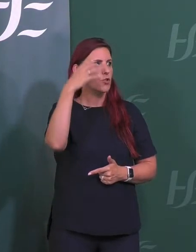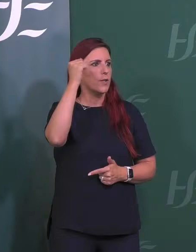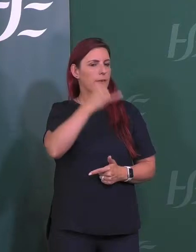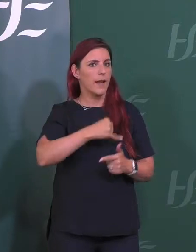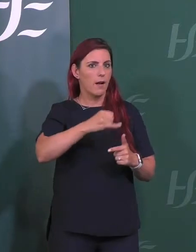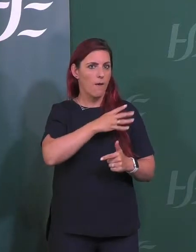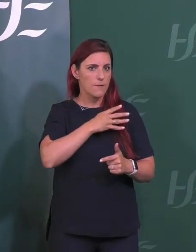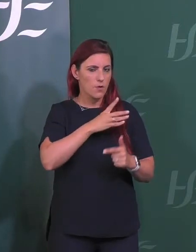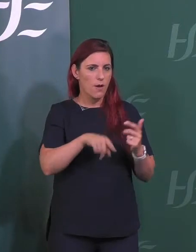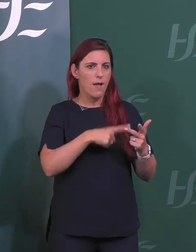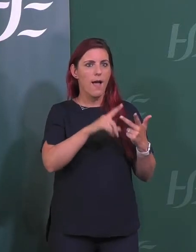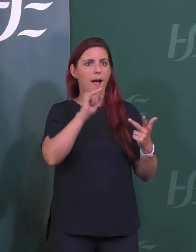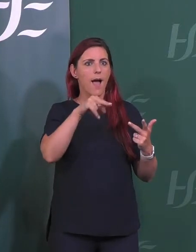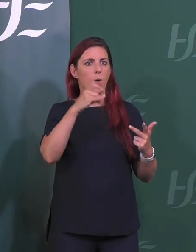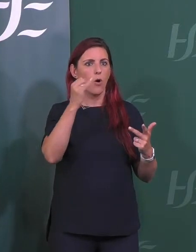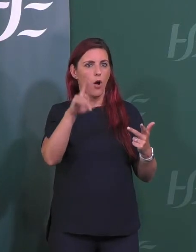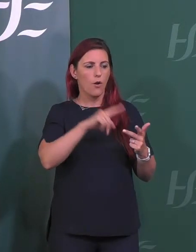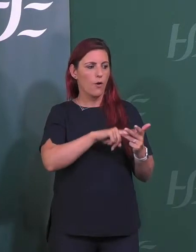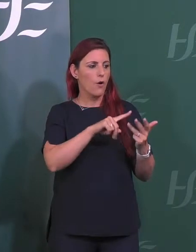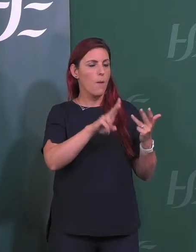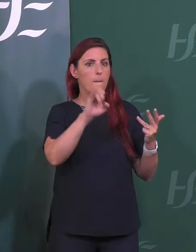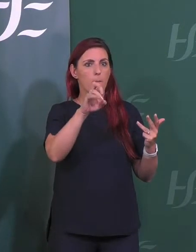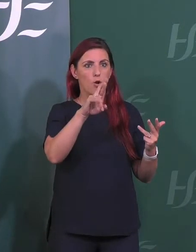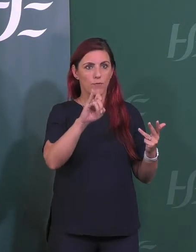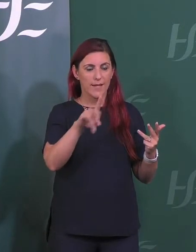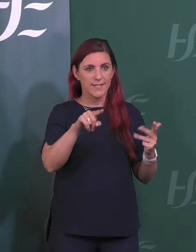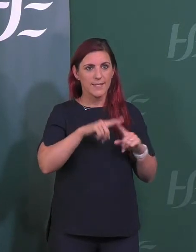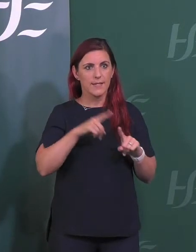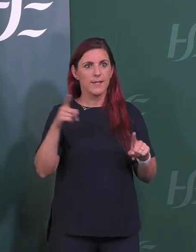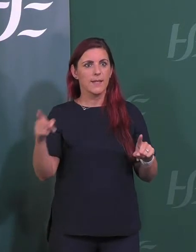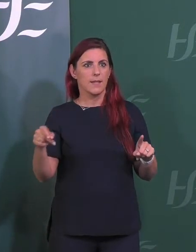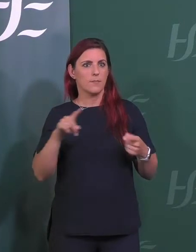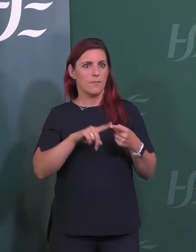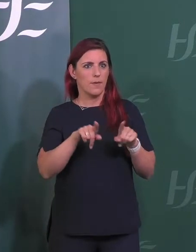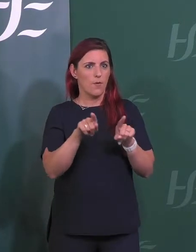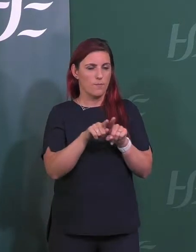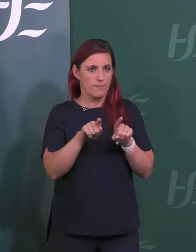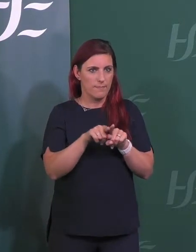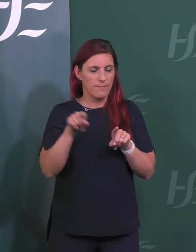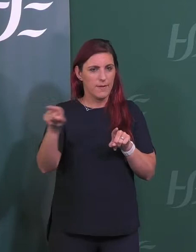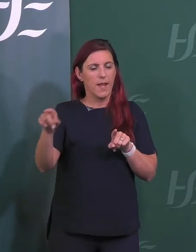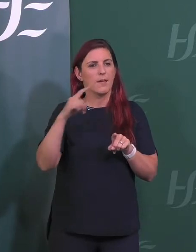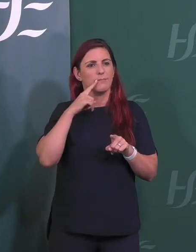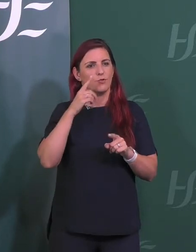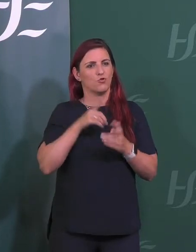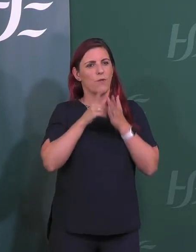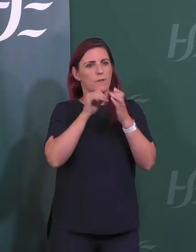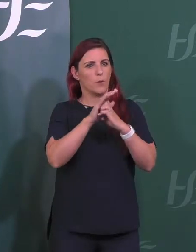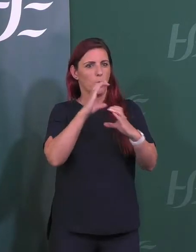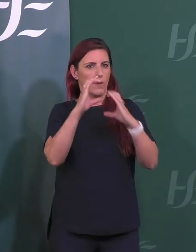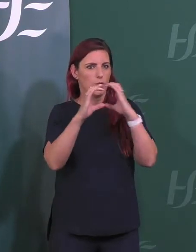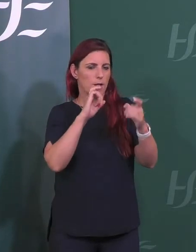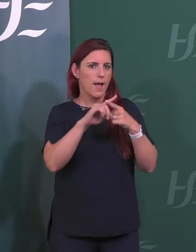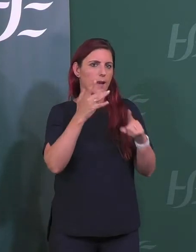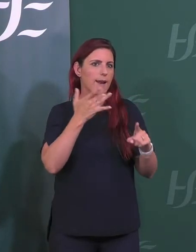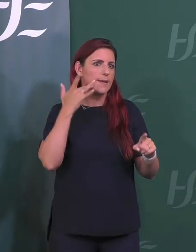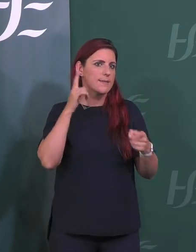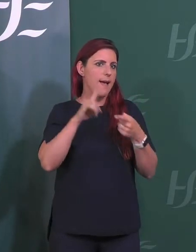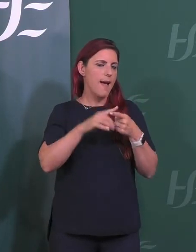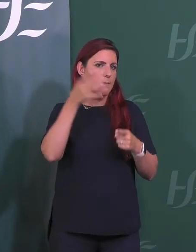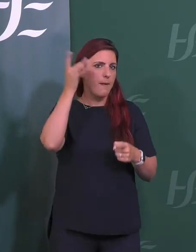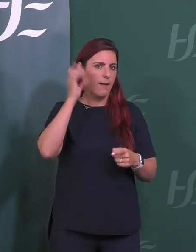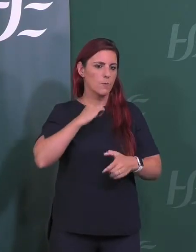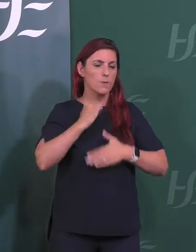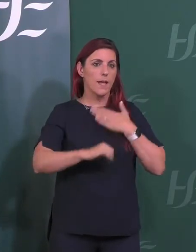Anne O'Connor, Chief Operations Officer. Paul Reid, CEO. And Mark Brennock, National Director of Communications, and Mike and Lisa are our Irish Sign